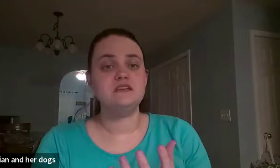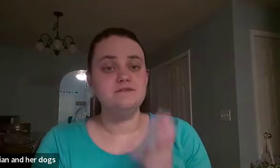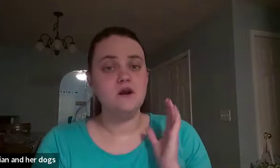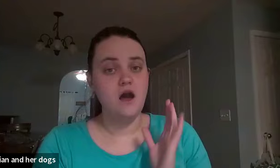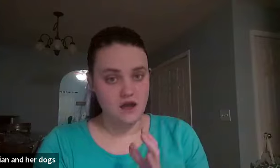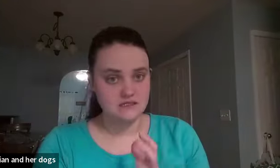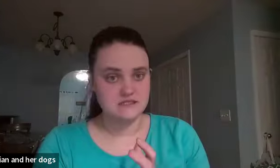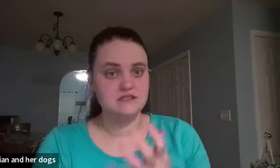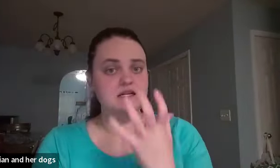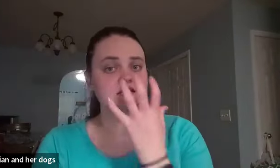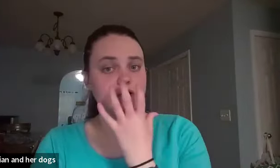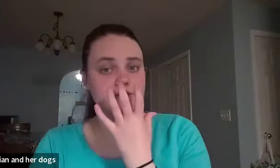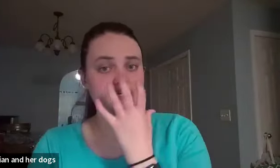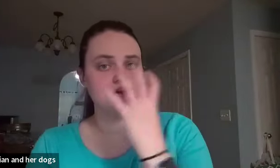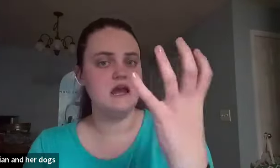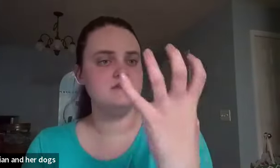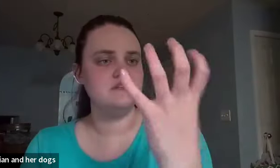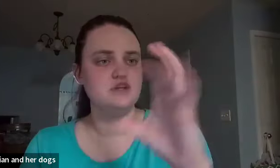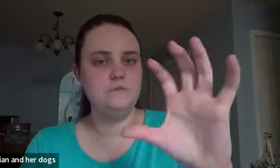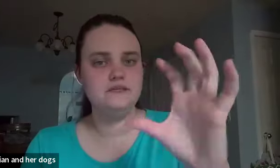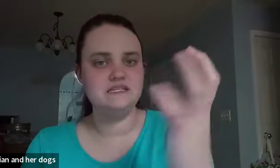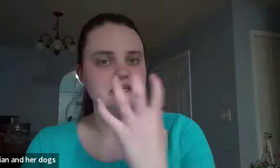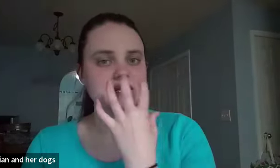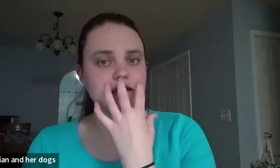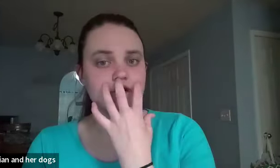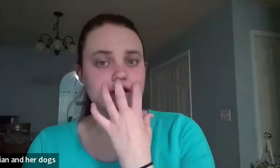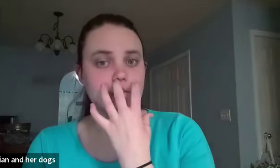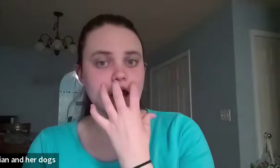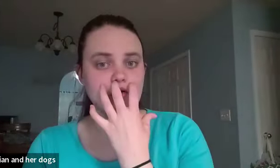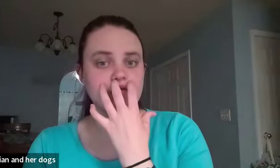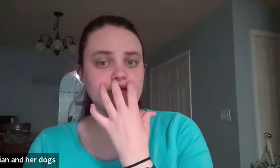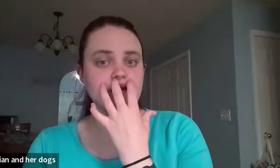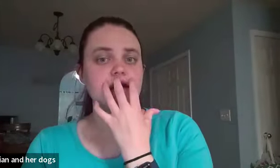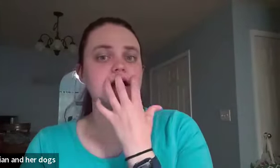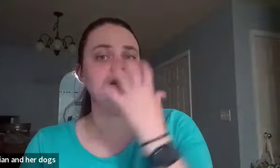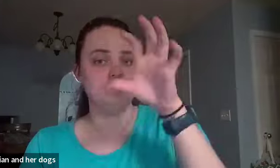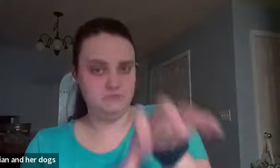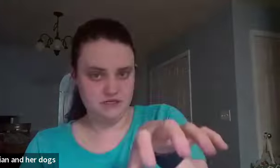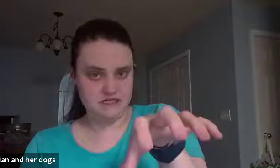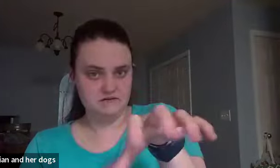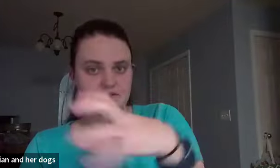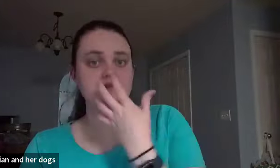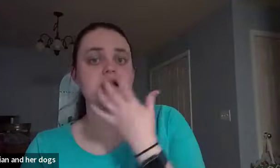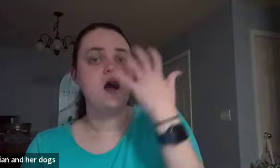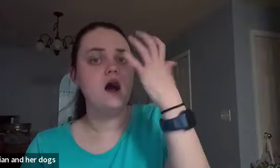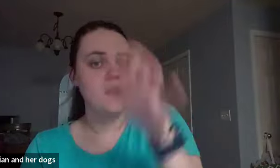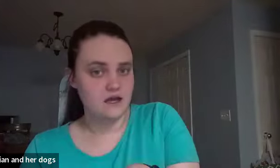the sign for hot is going to be, you're going to have like this open C again in front of your mouth and you're going to put it down.